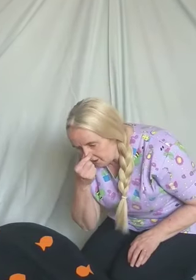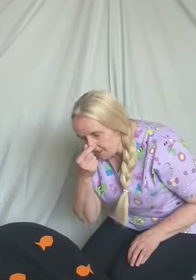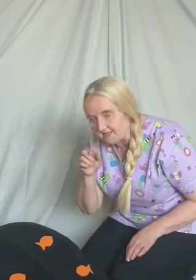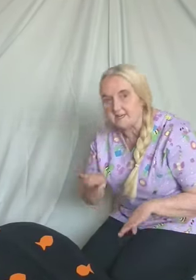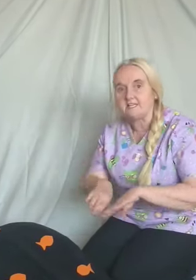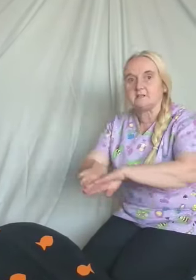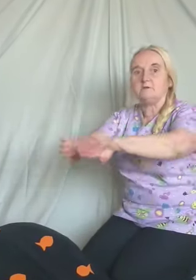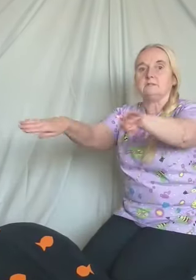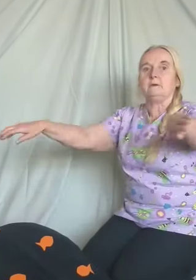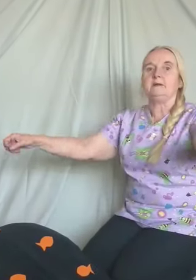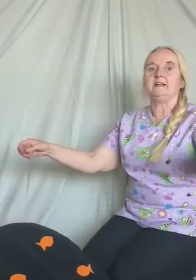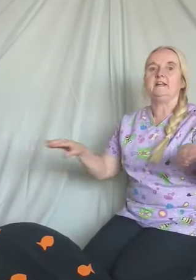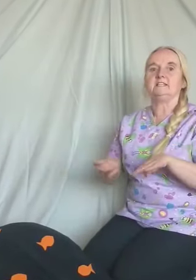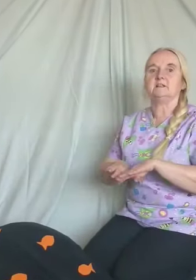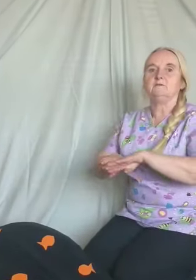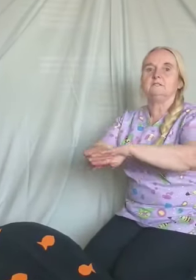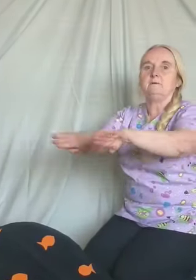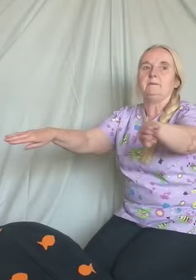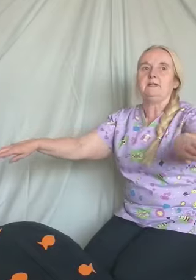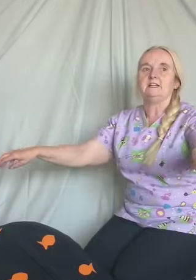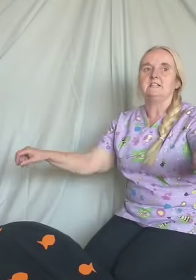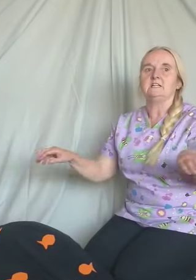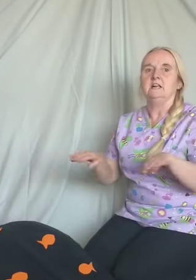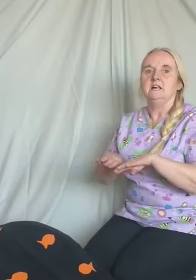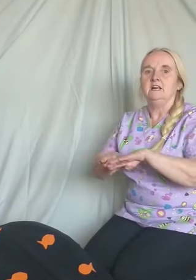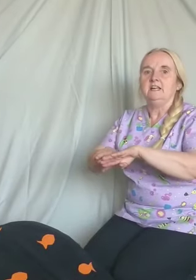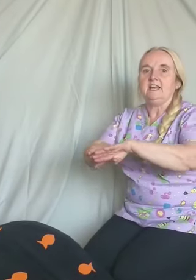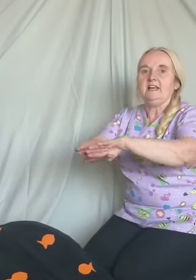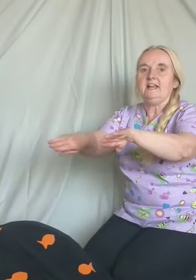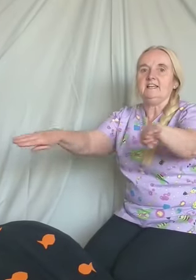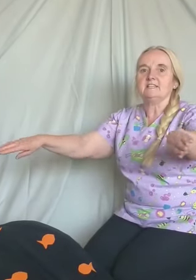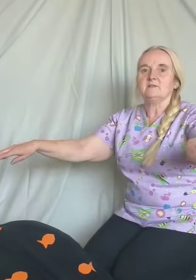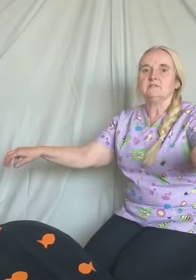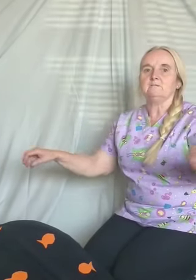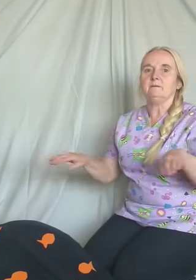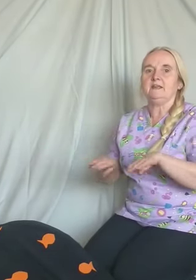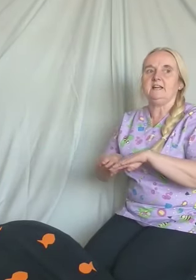ocean. Let's go swimming, let's go swimming. Yeah, let's go swimming,